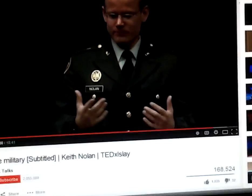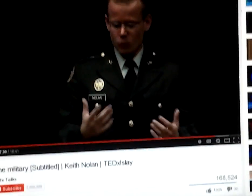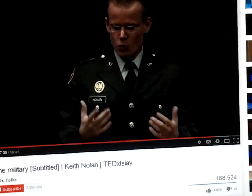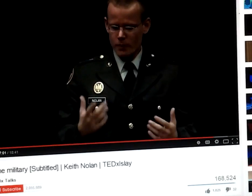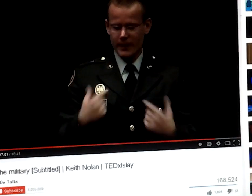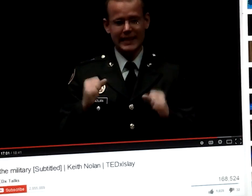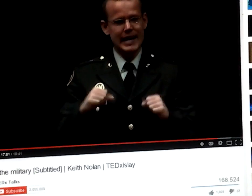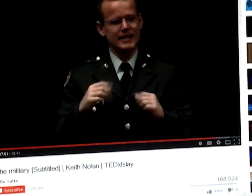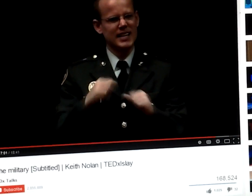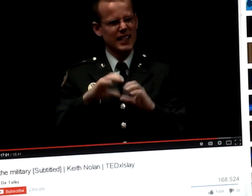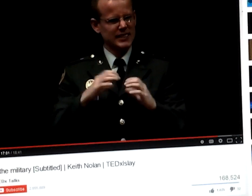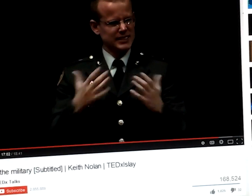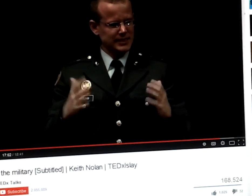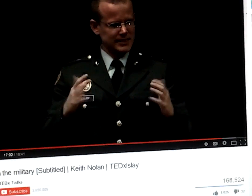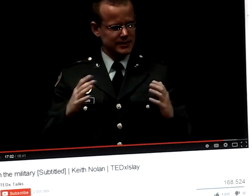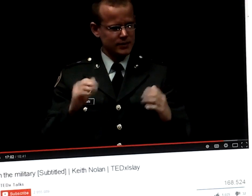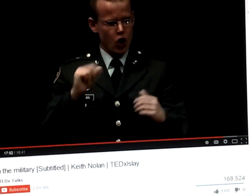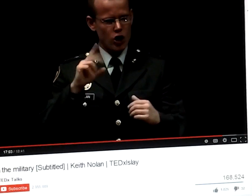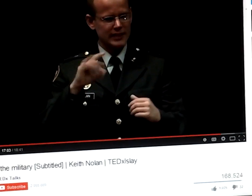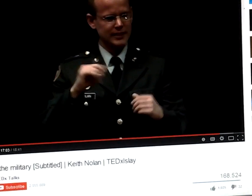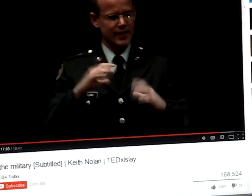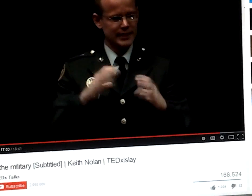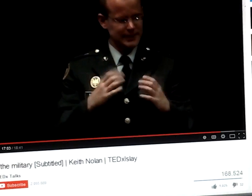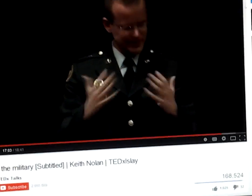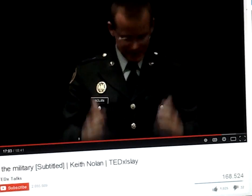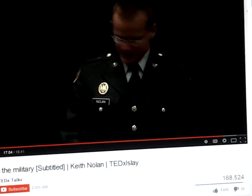I would have to give my uniform back.